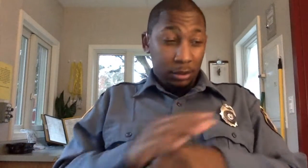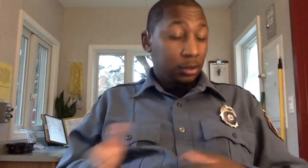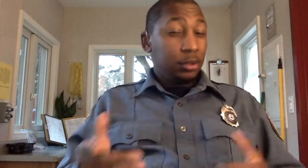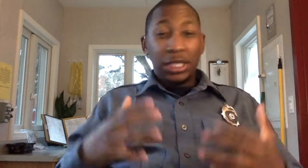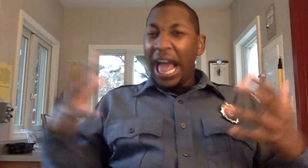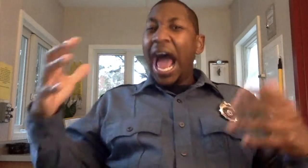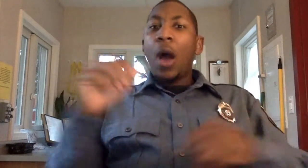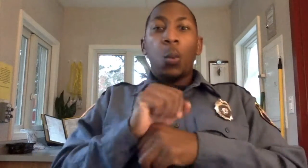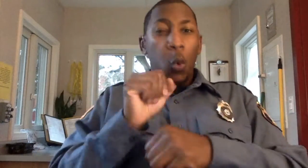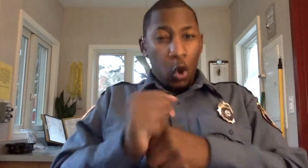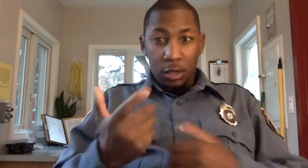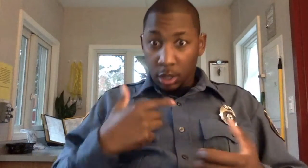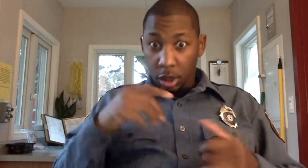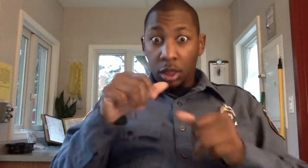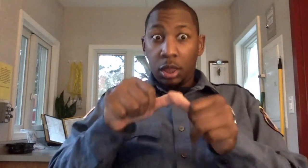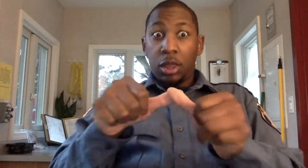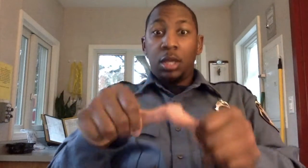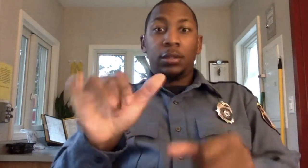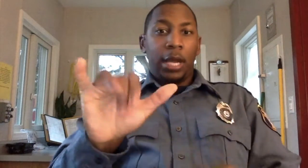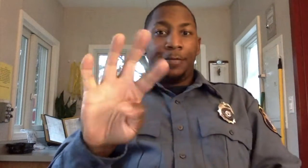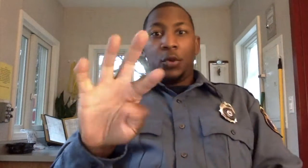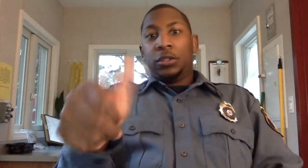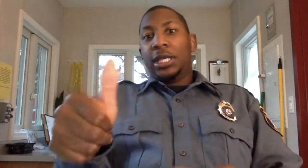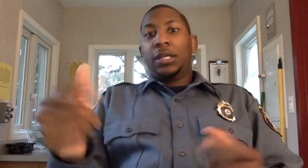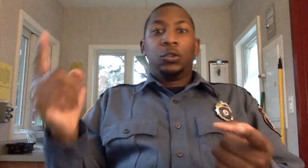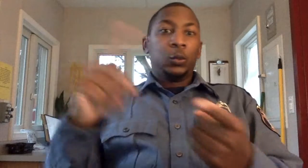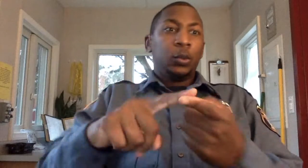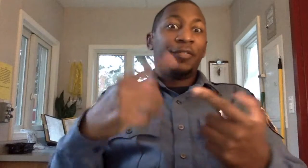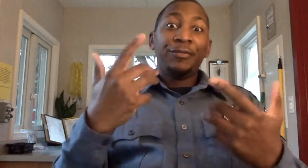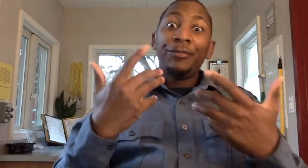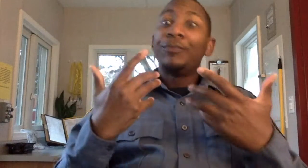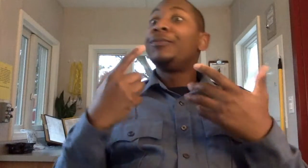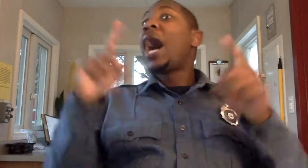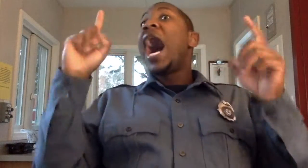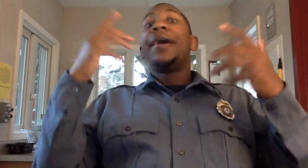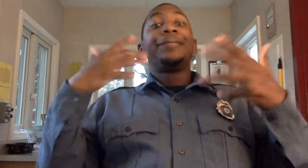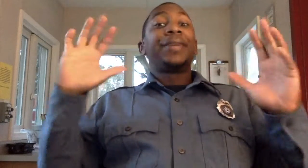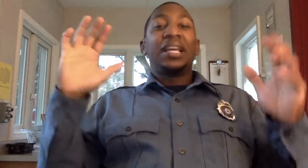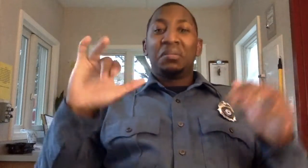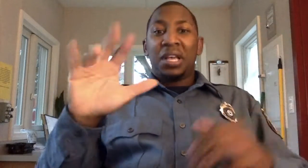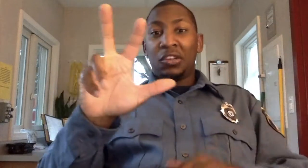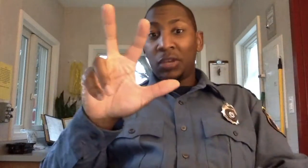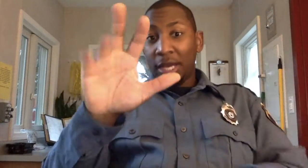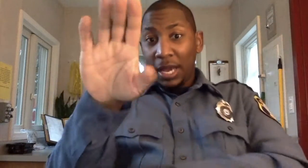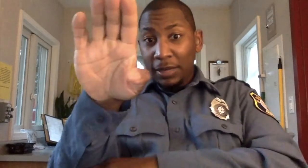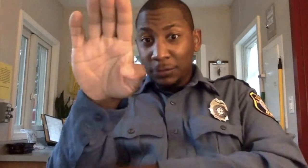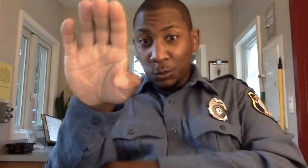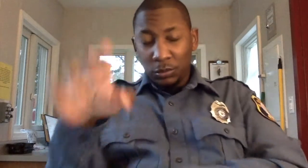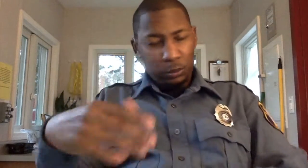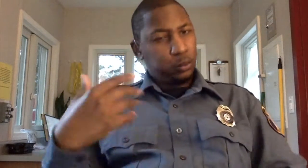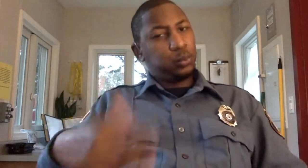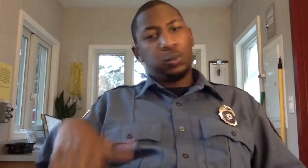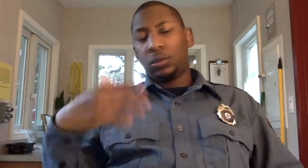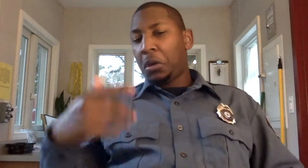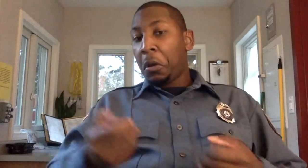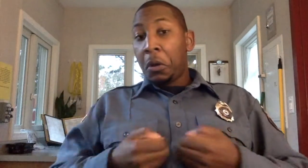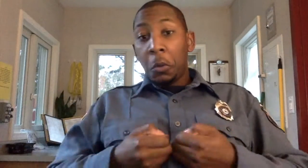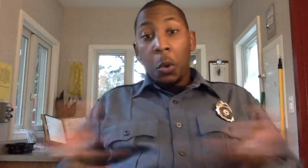and it was so hectic, and it was a lot of work. I was there from 4 o'clock in the morning to about 3 o'clock in the afternoon the